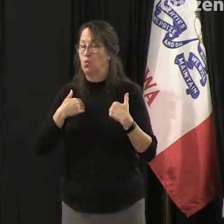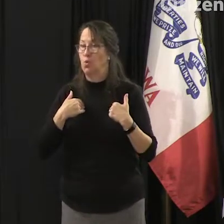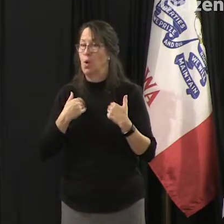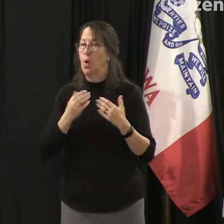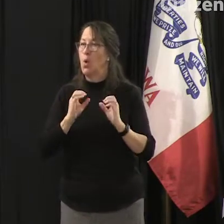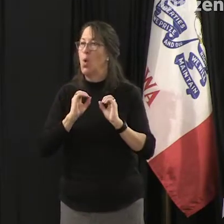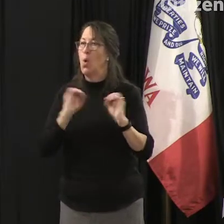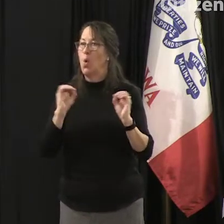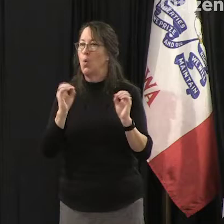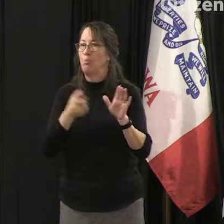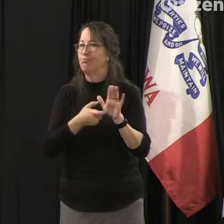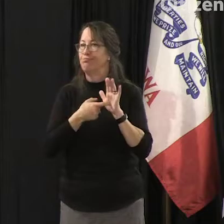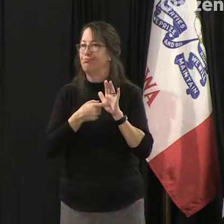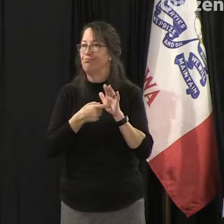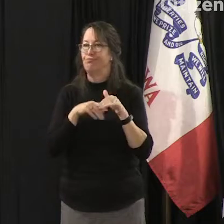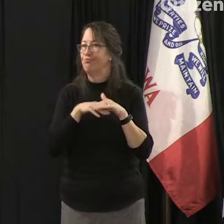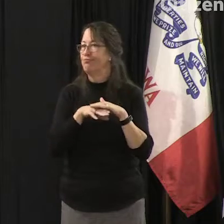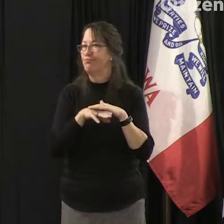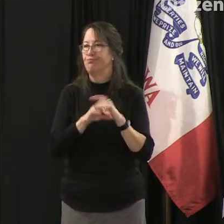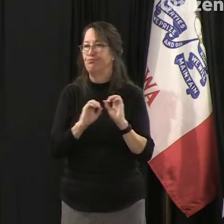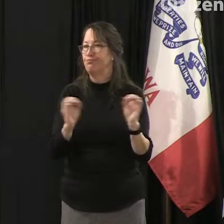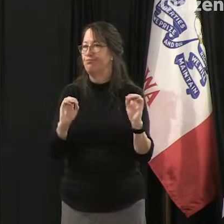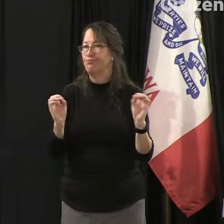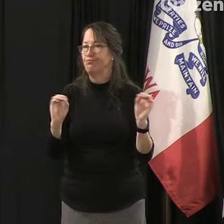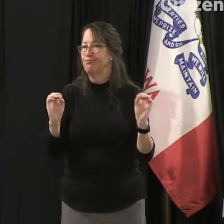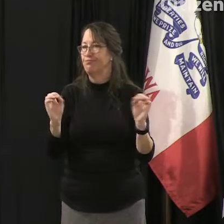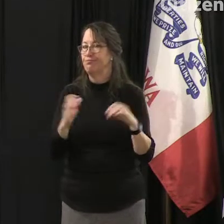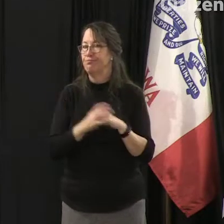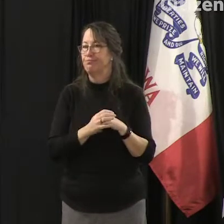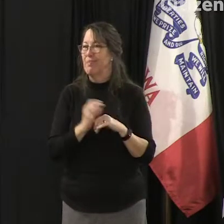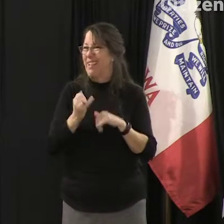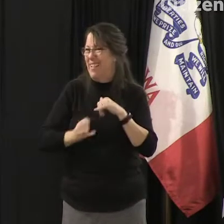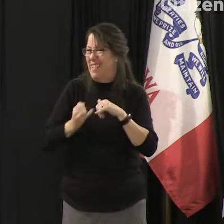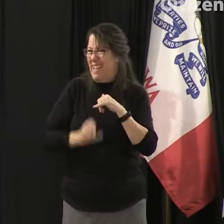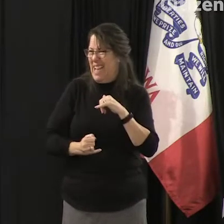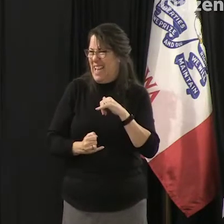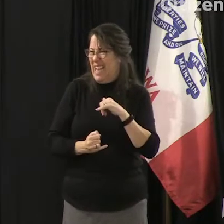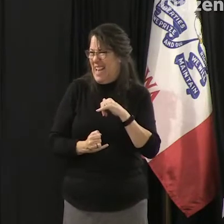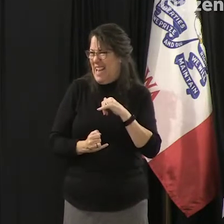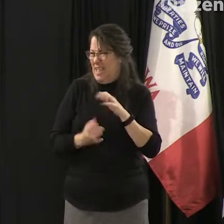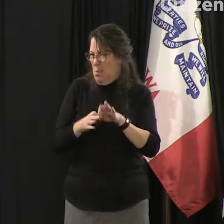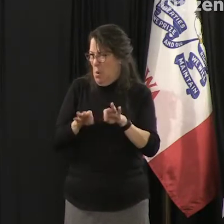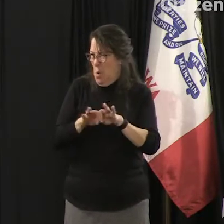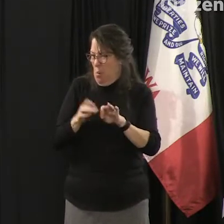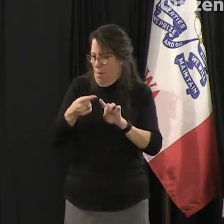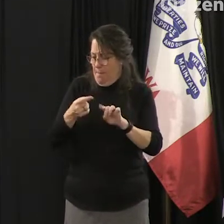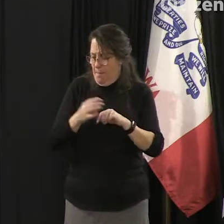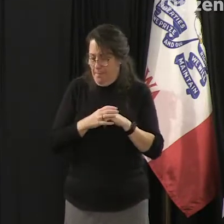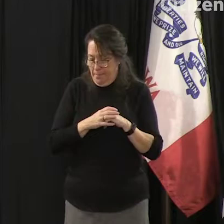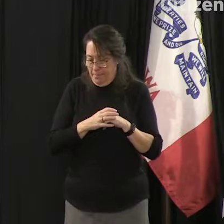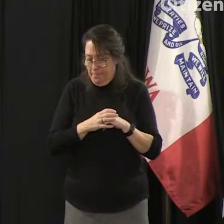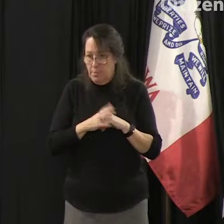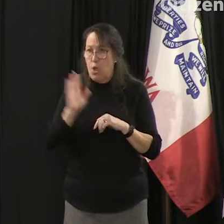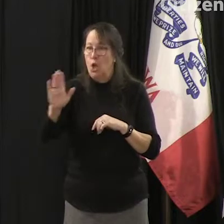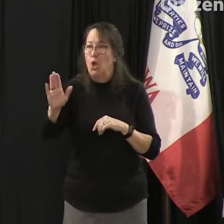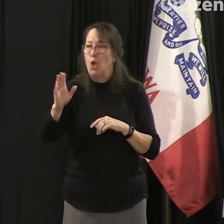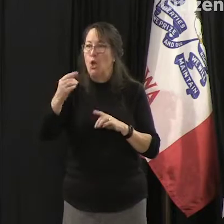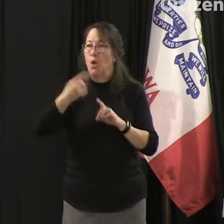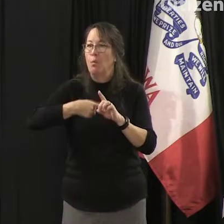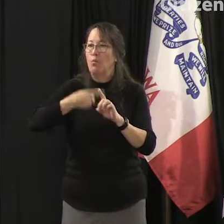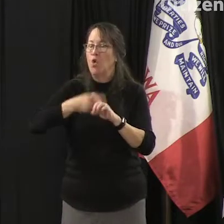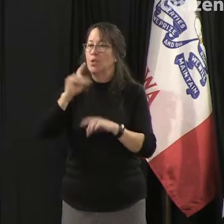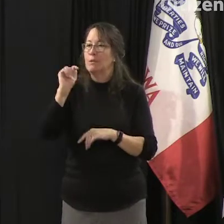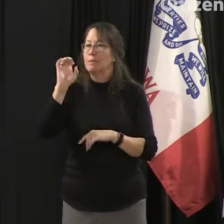There's no requirement for accessibility. And the last big one is this. How about your mortgage